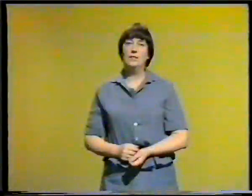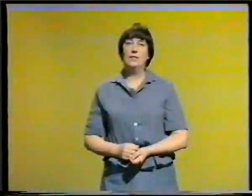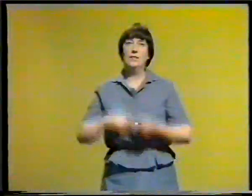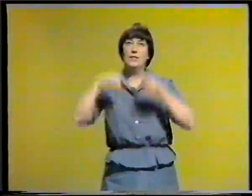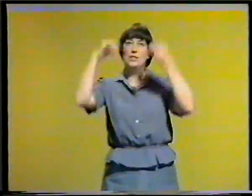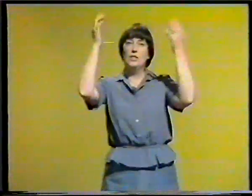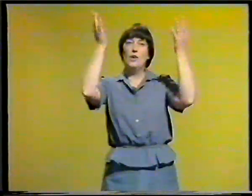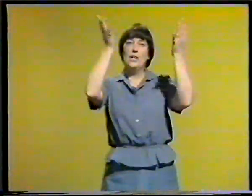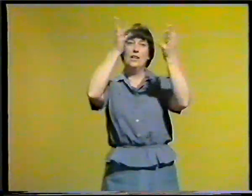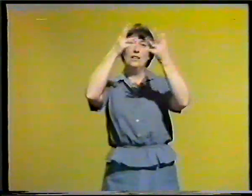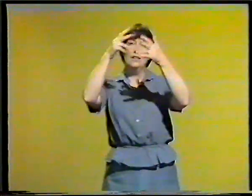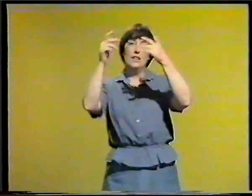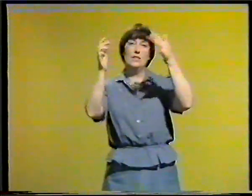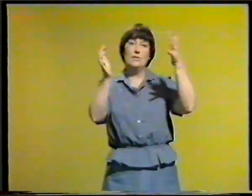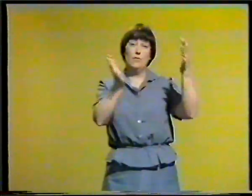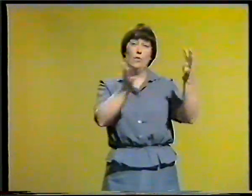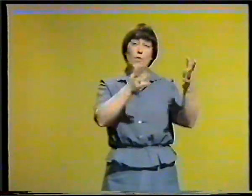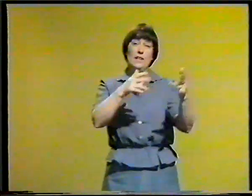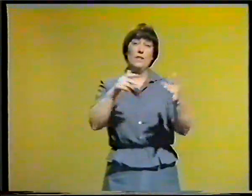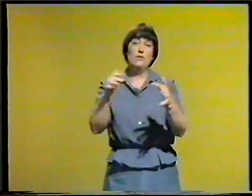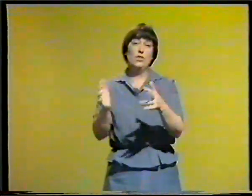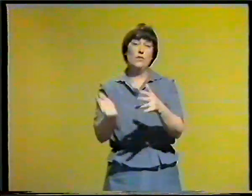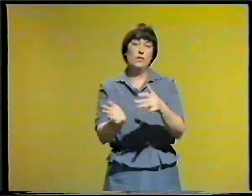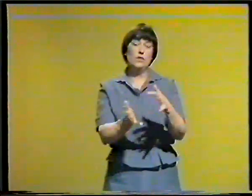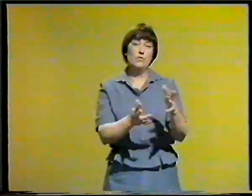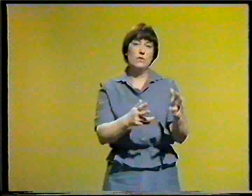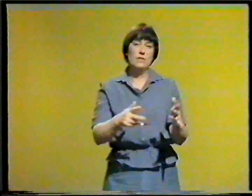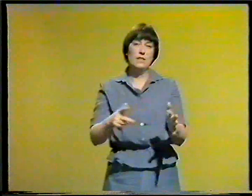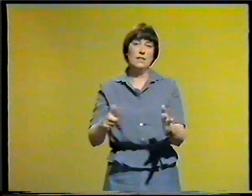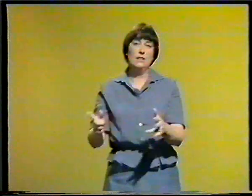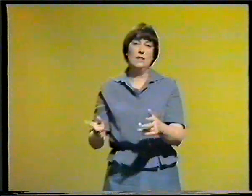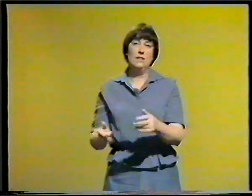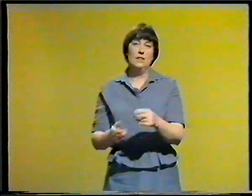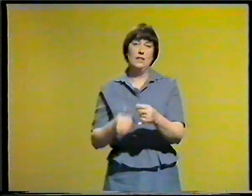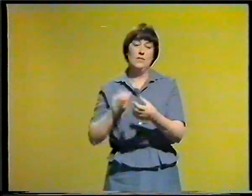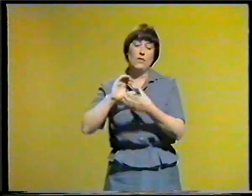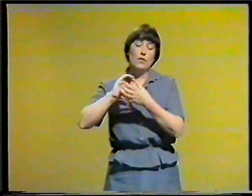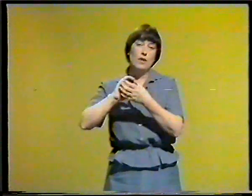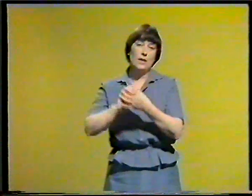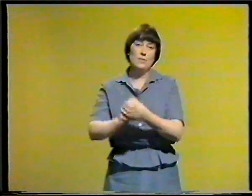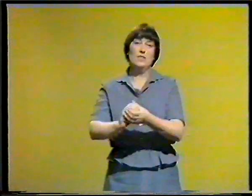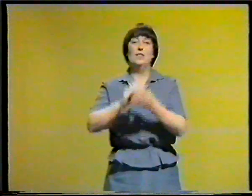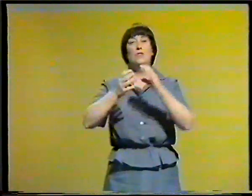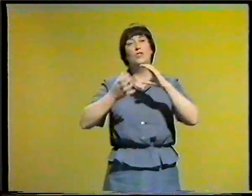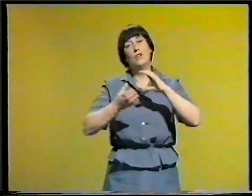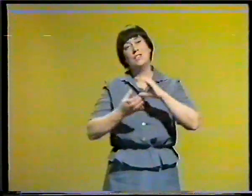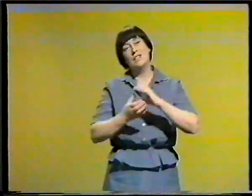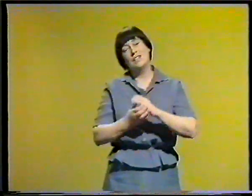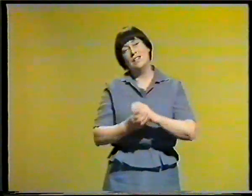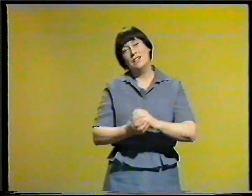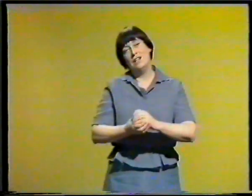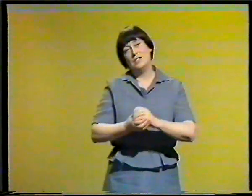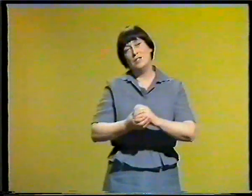If it's snowing and it's falling, then you show the snow drifting. If it's on the ground, you show it as a